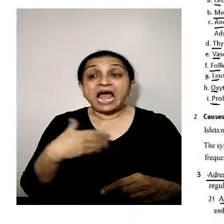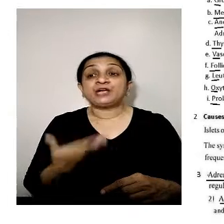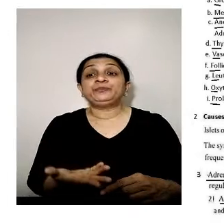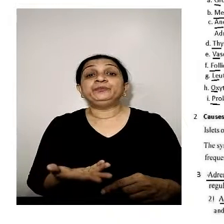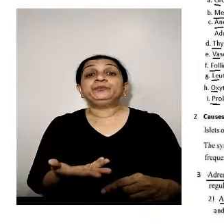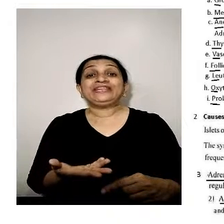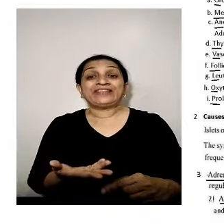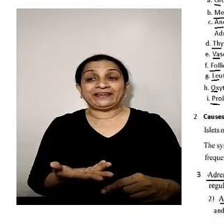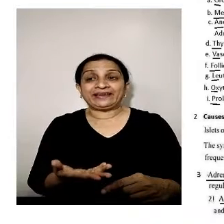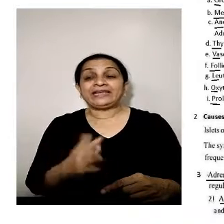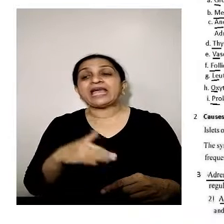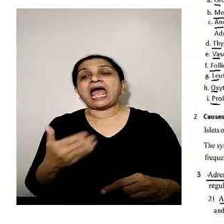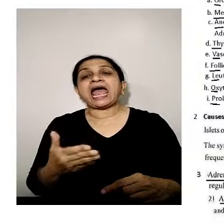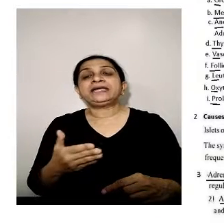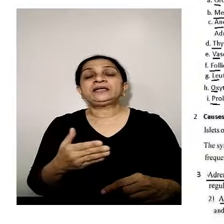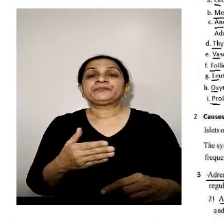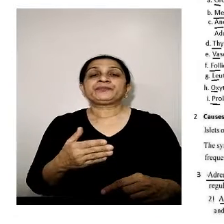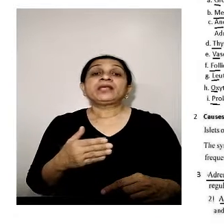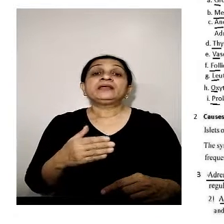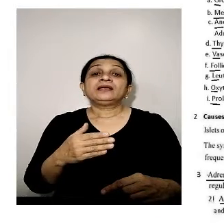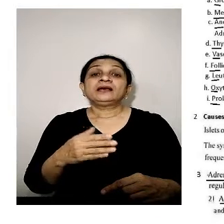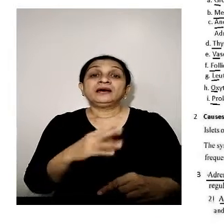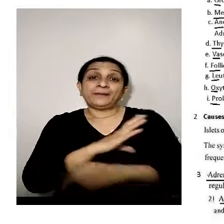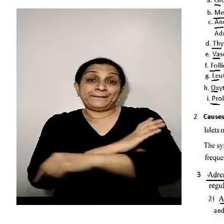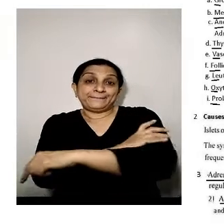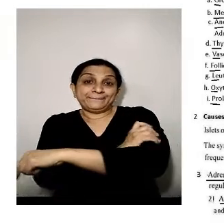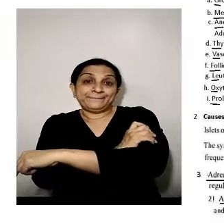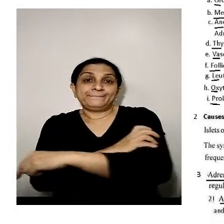rate, heart breathing rate, and